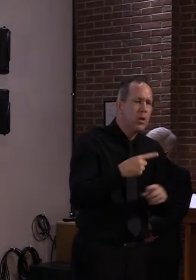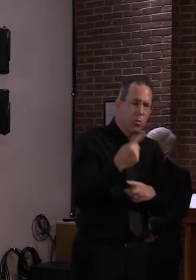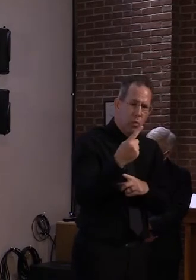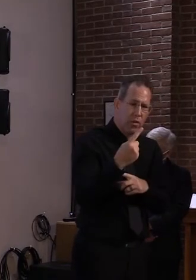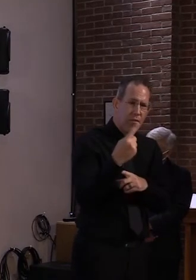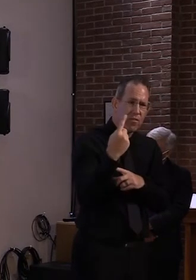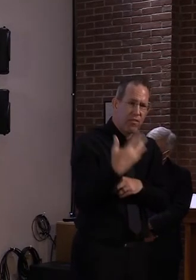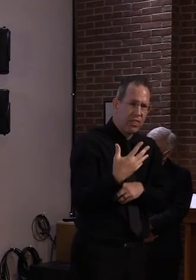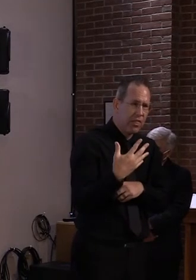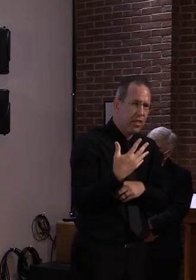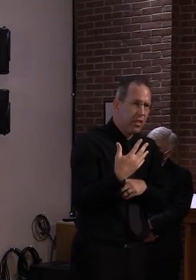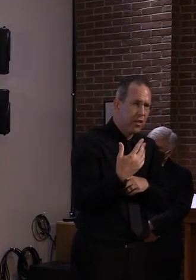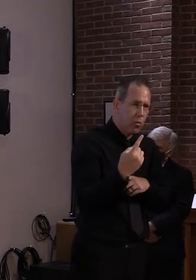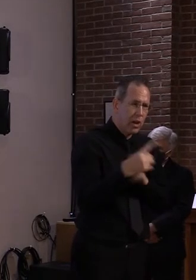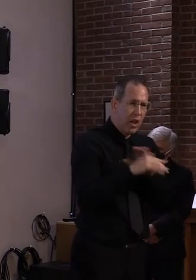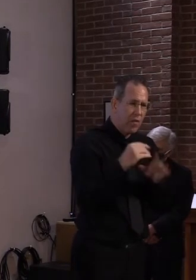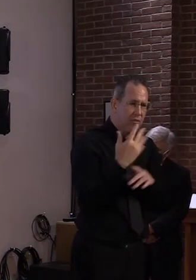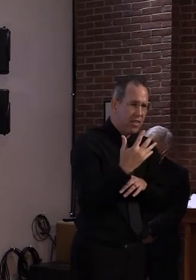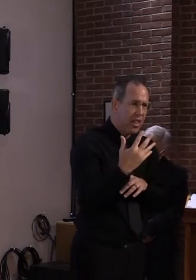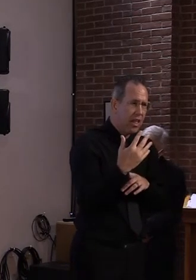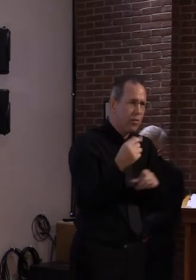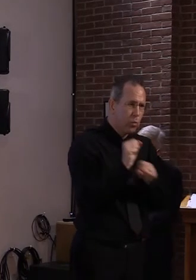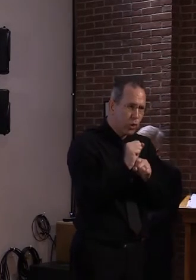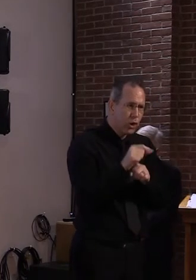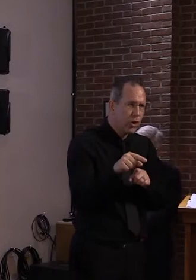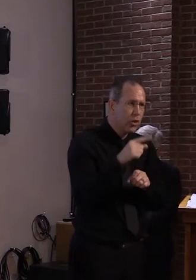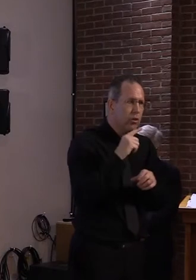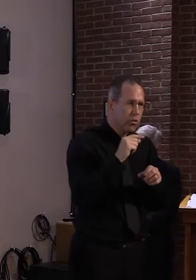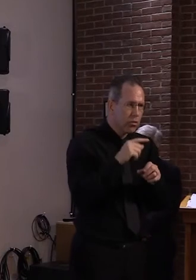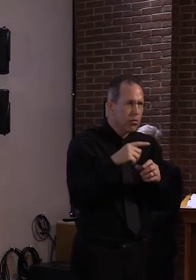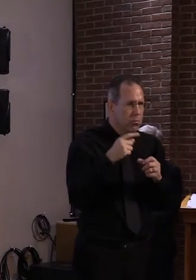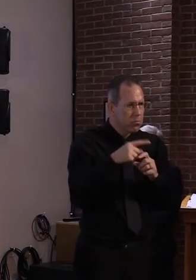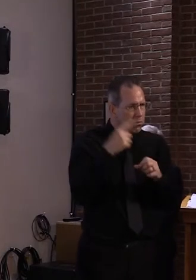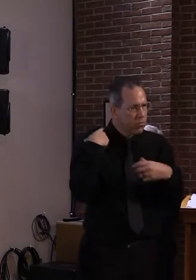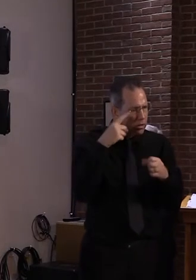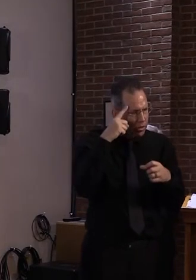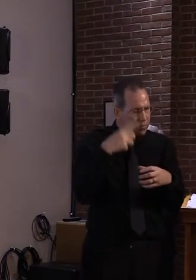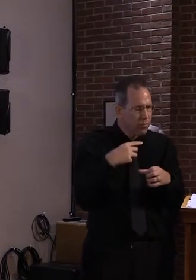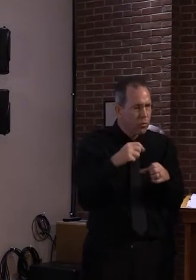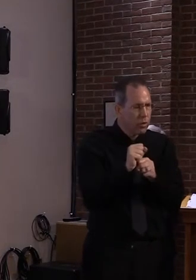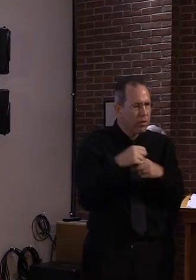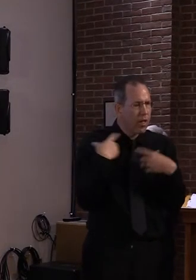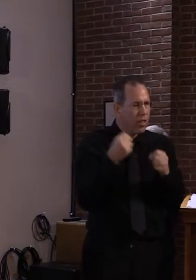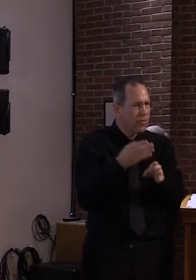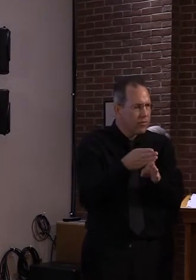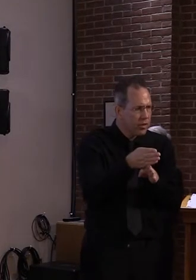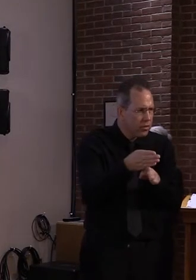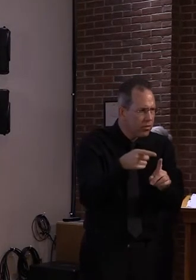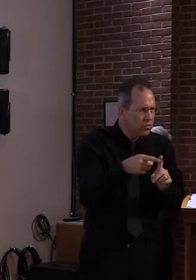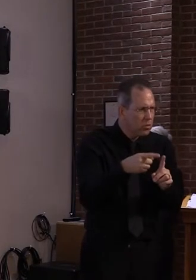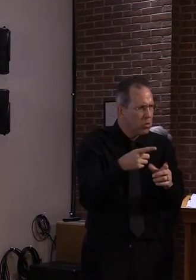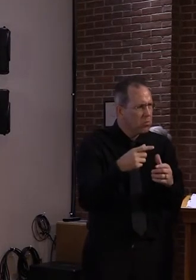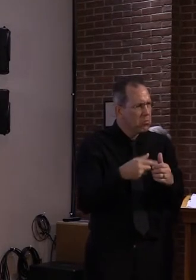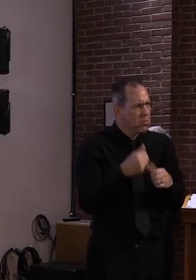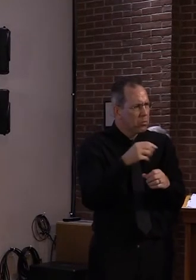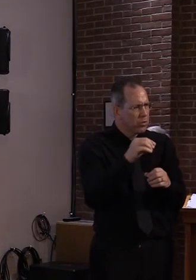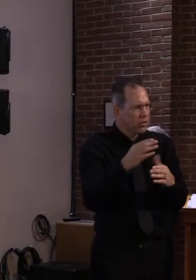workers, and that it seems to be between 100 or 200 total.